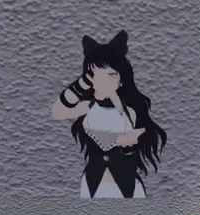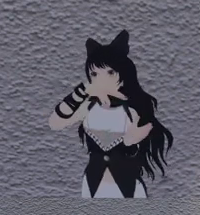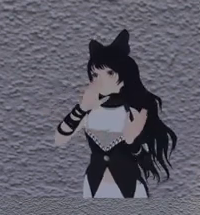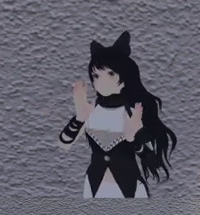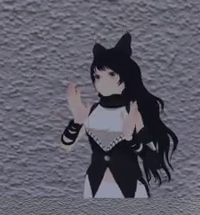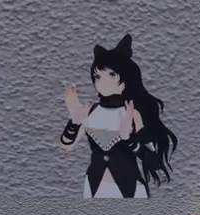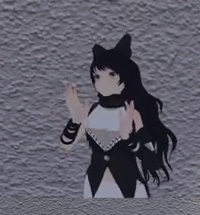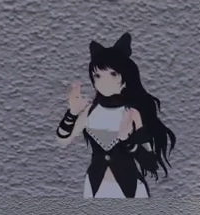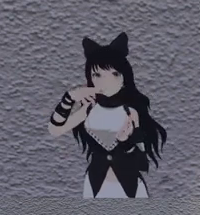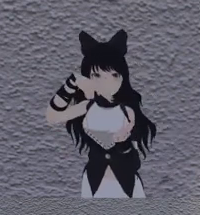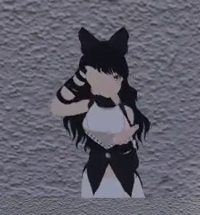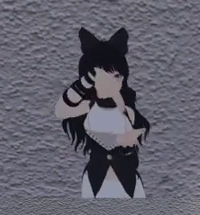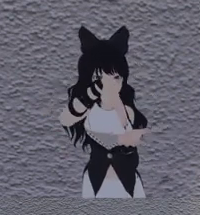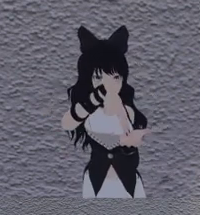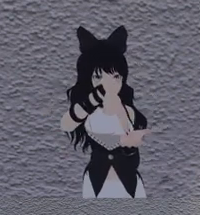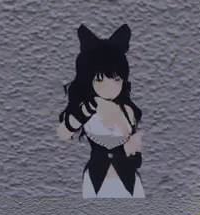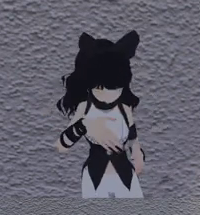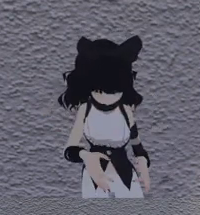Stand.